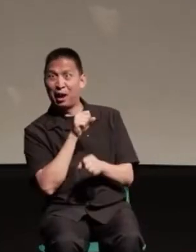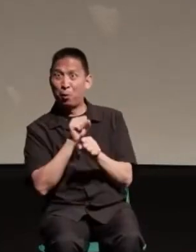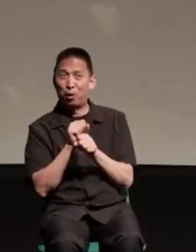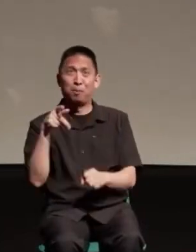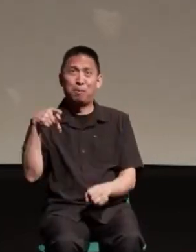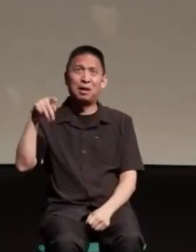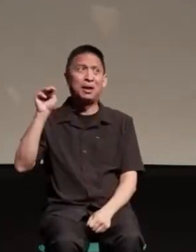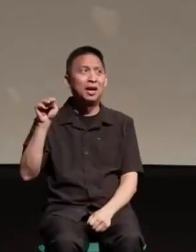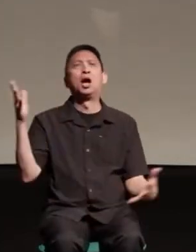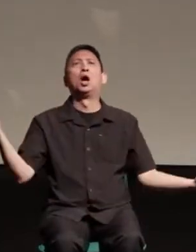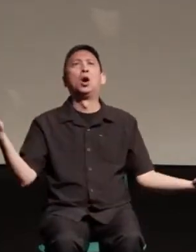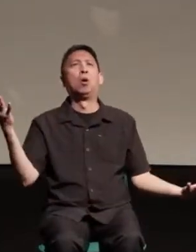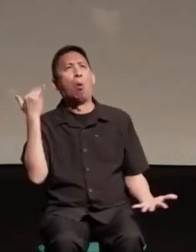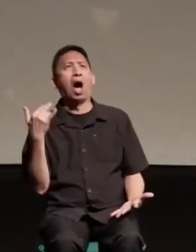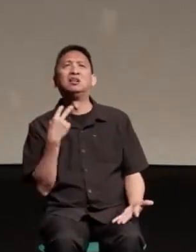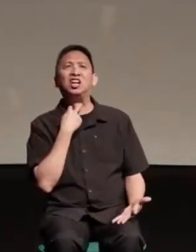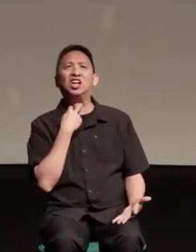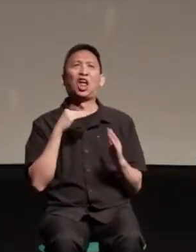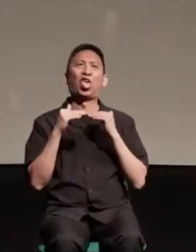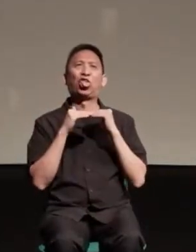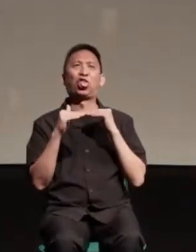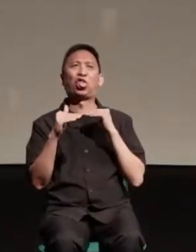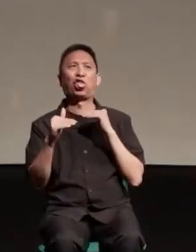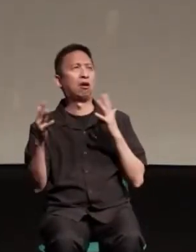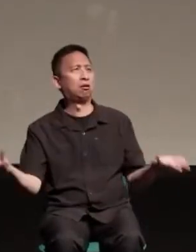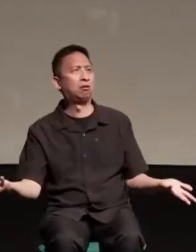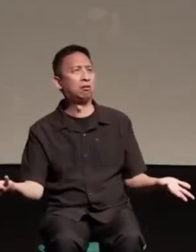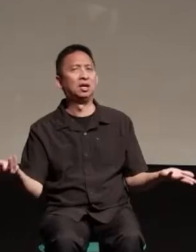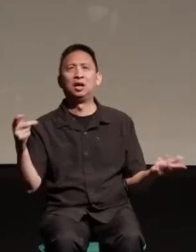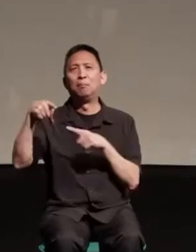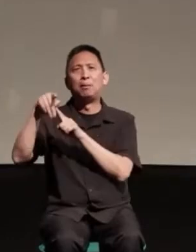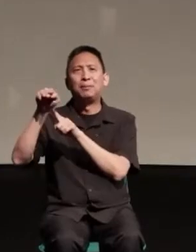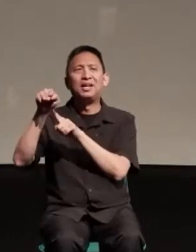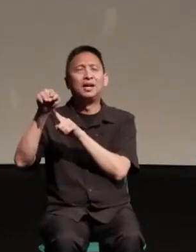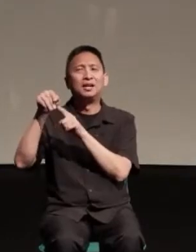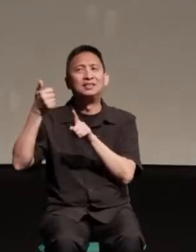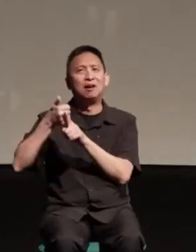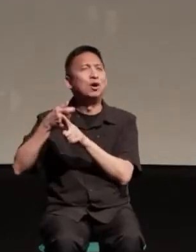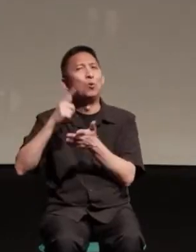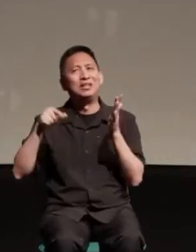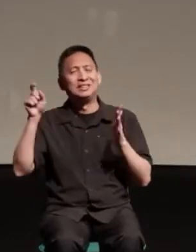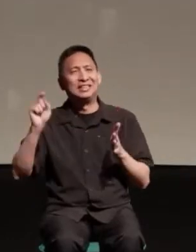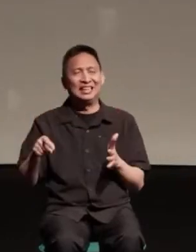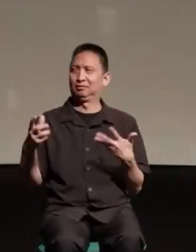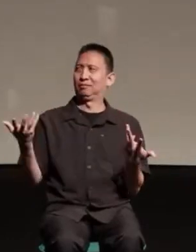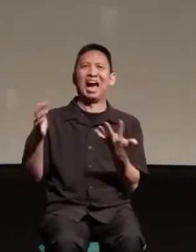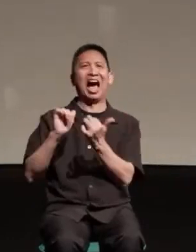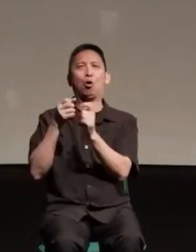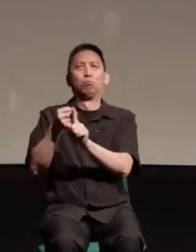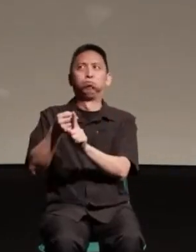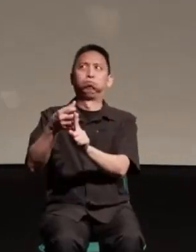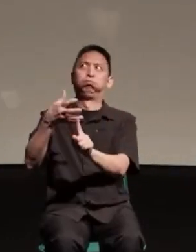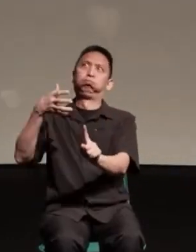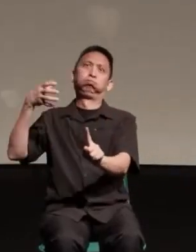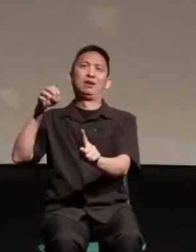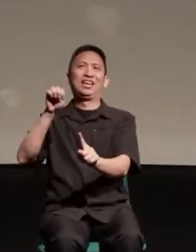are we at the point that we are at right now? What does public media need as a part of the ecosystem in order to fulfill